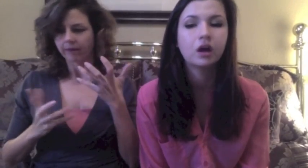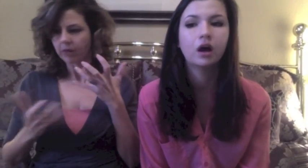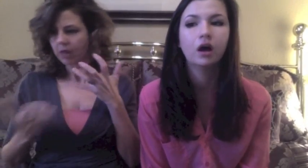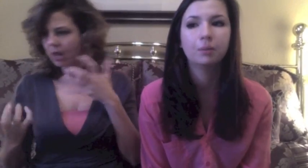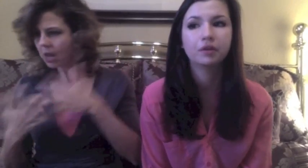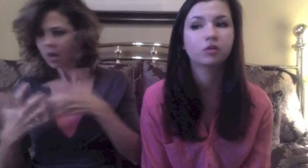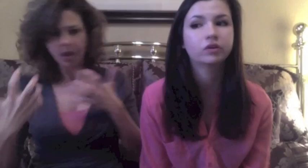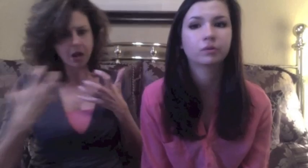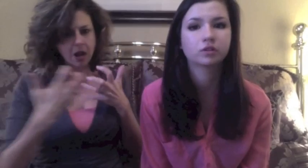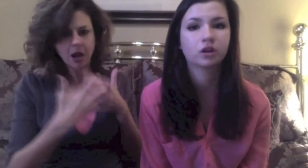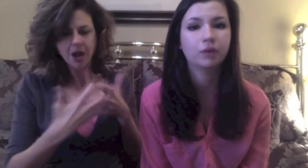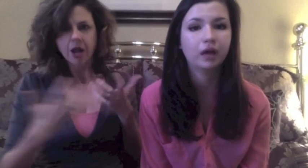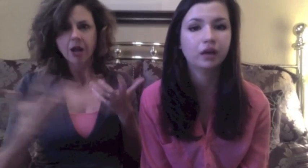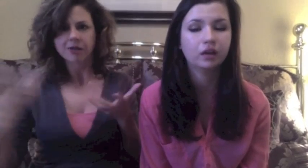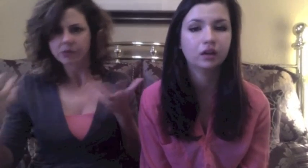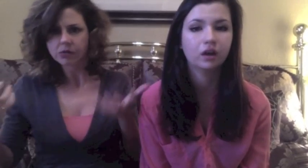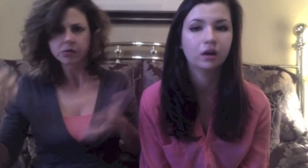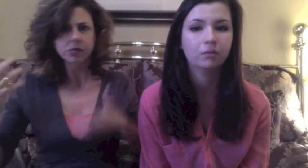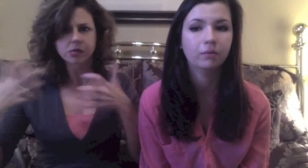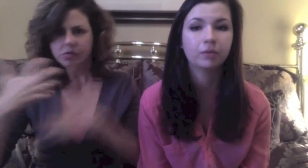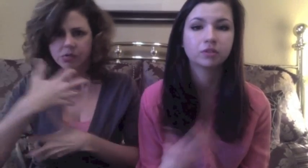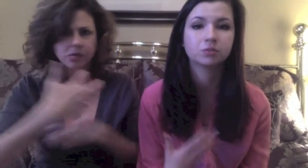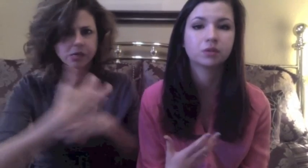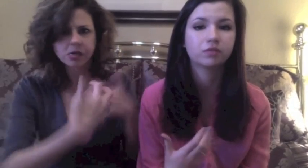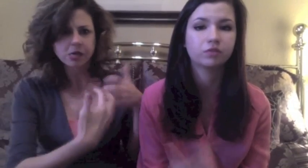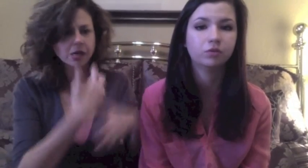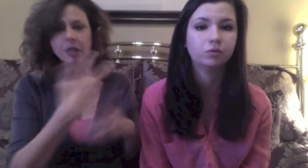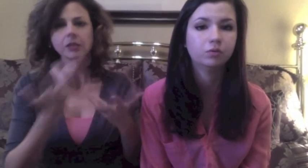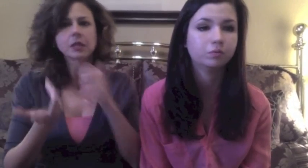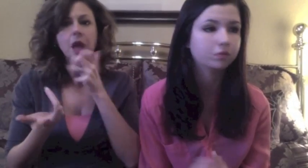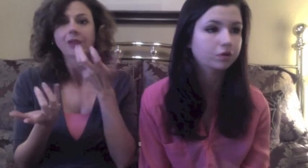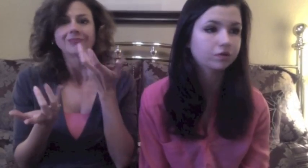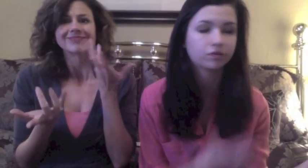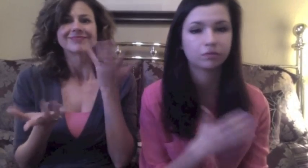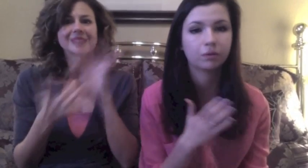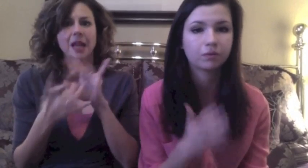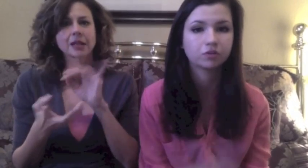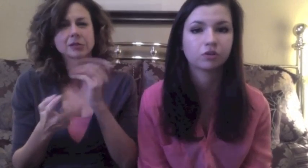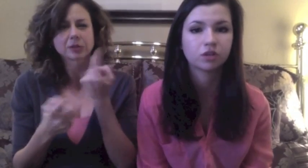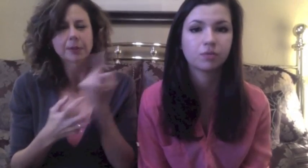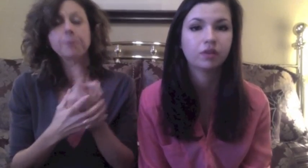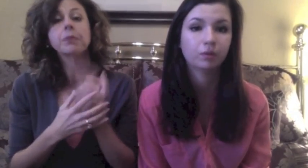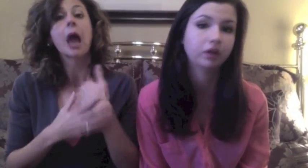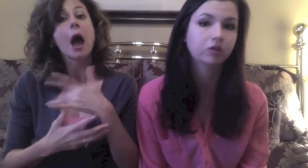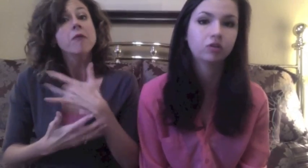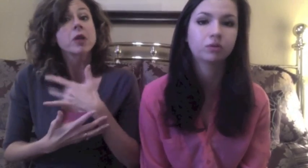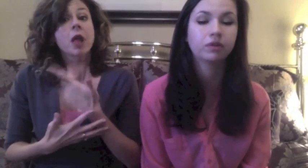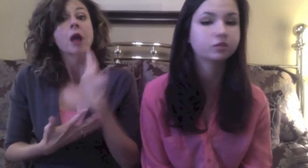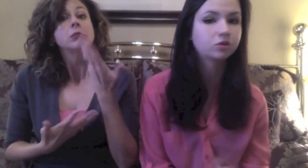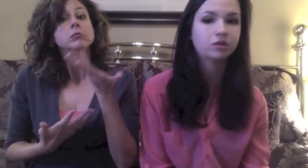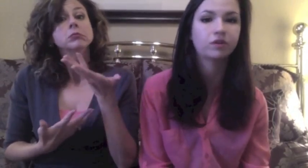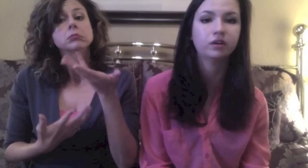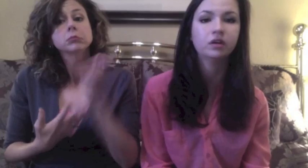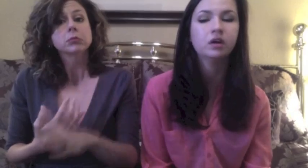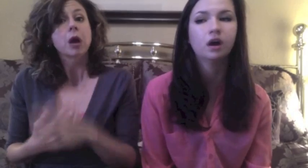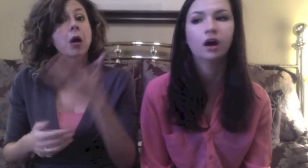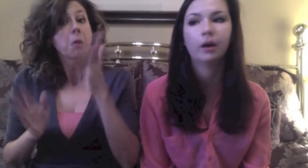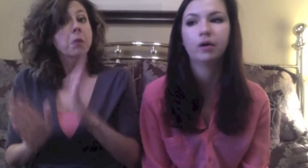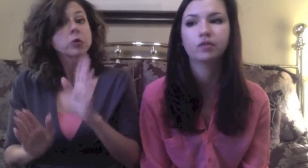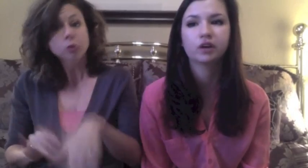where they don't fit in either culture. And the cochlear implant's not bad. And I personally believe if a person grows up and they want to get a cochlear implant, that's